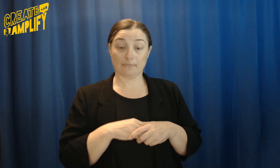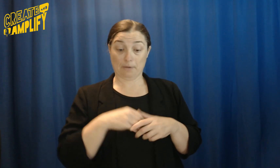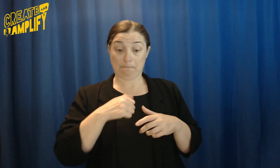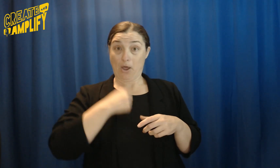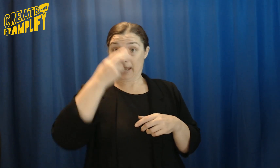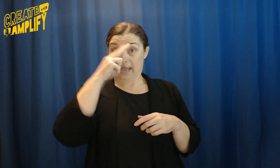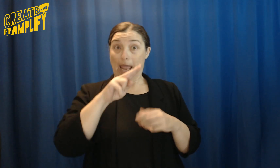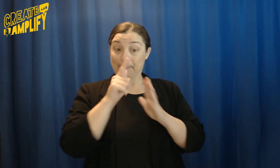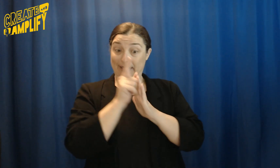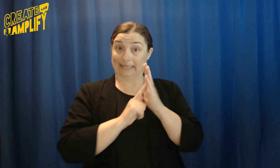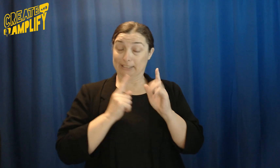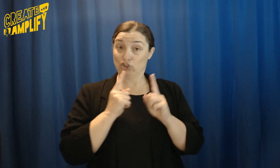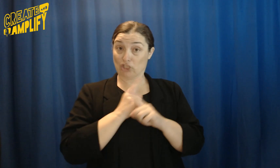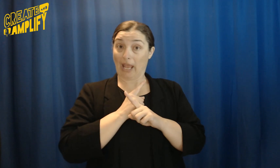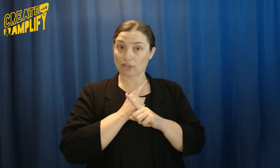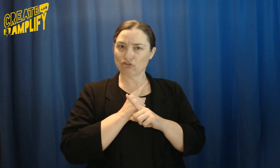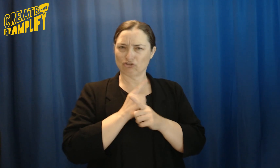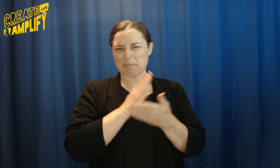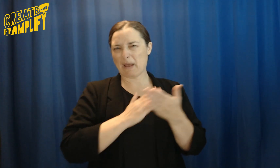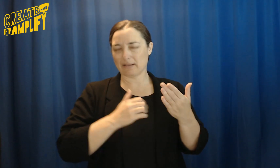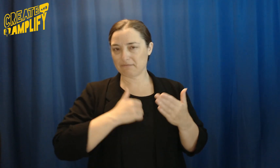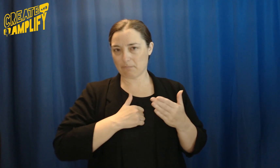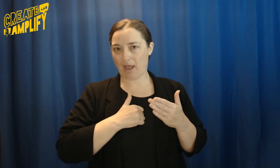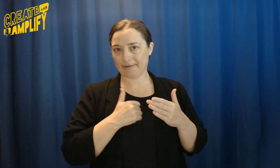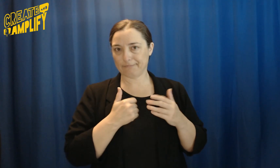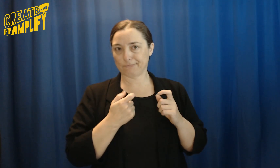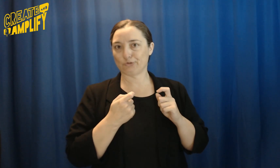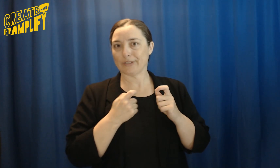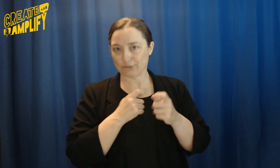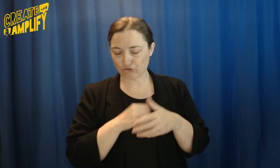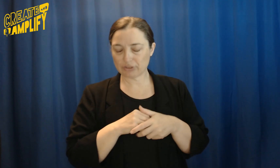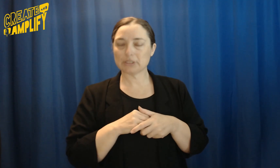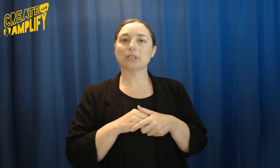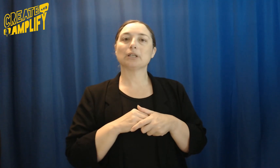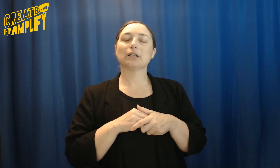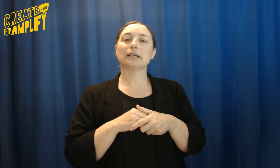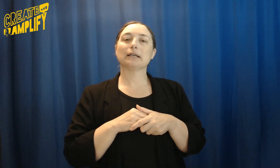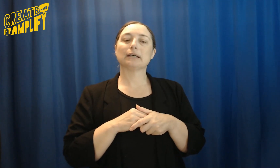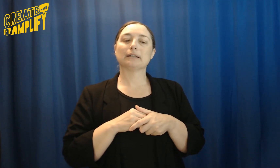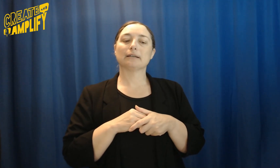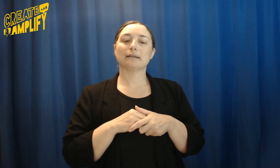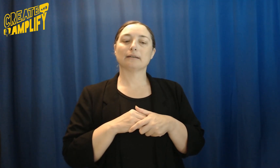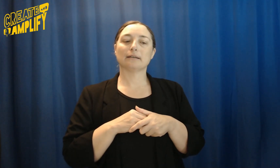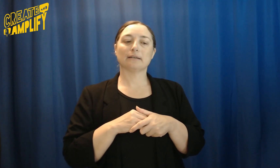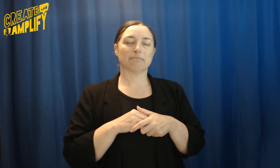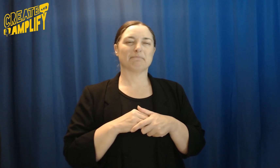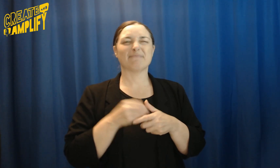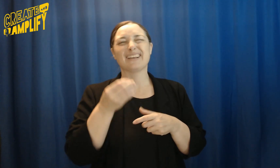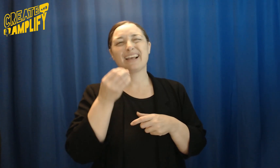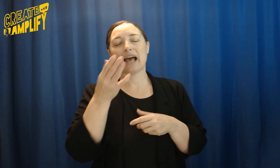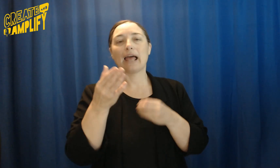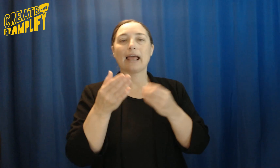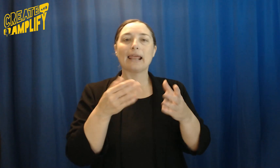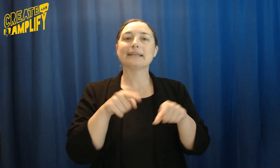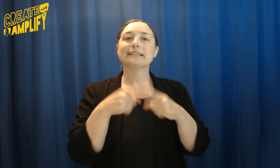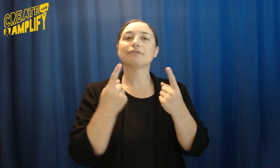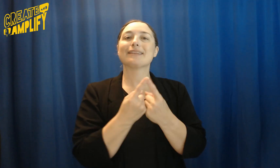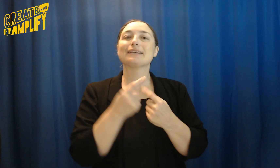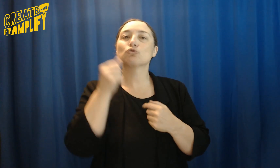as part of my transition, I let different things, places know, this is my new legal name.